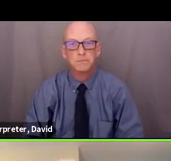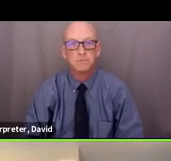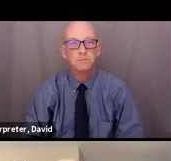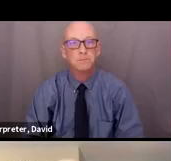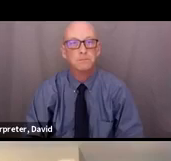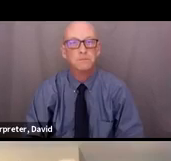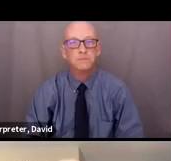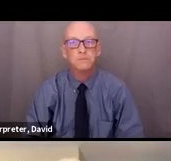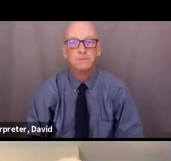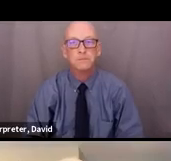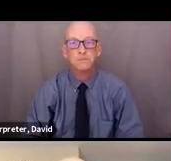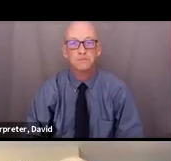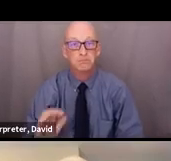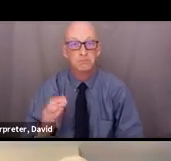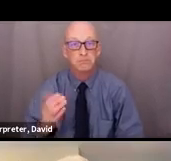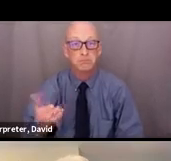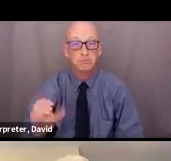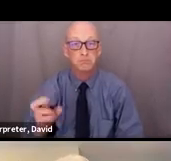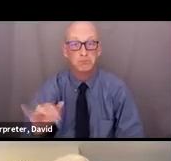Okay, Chris.